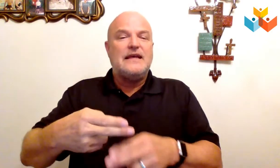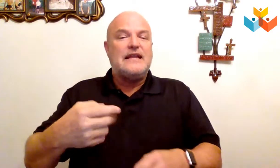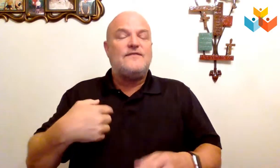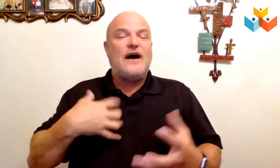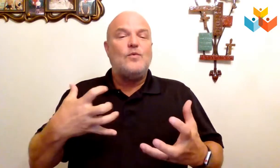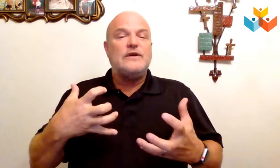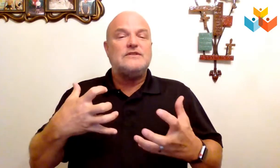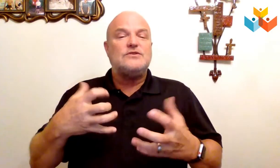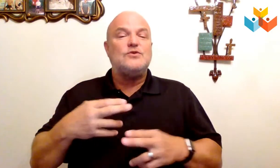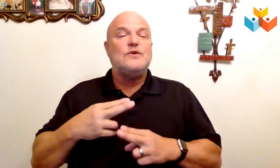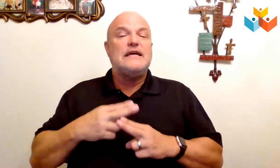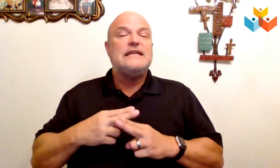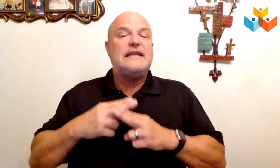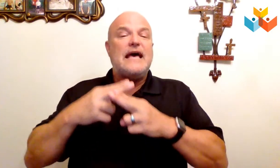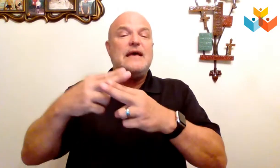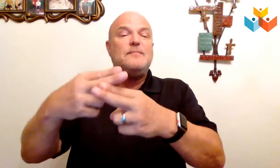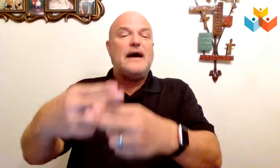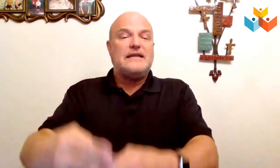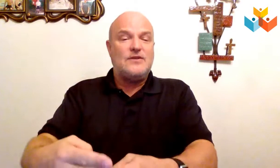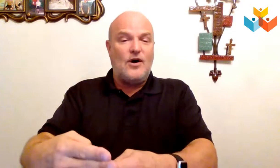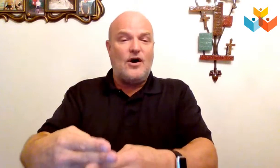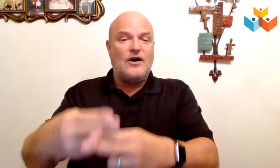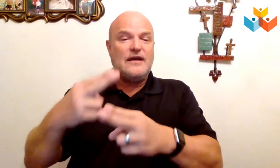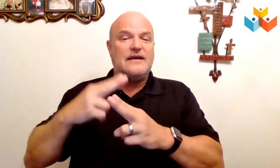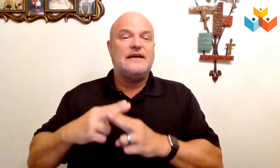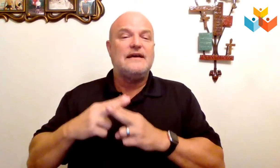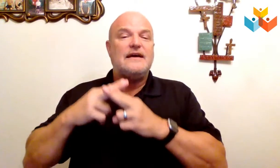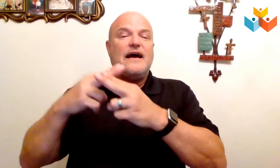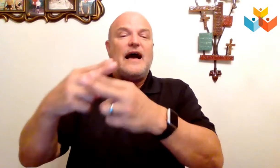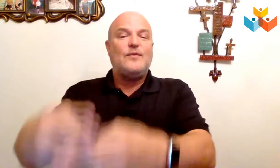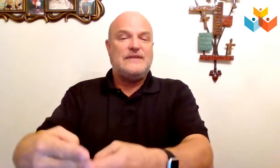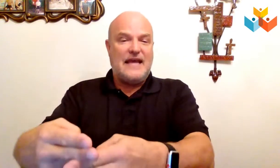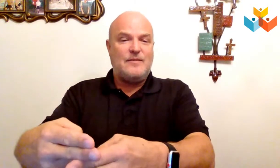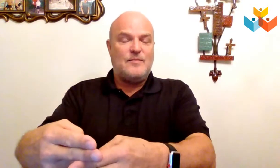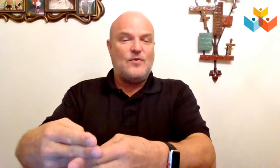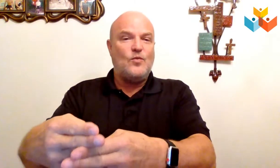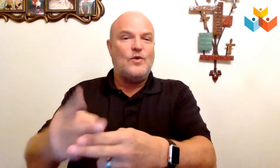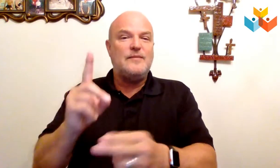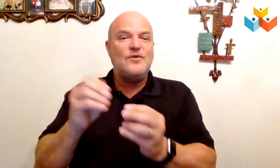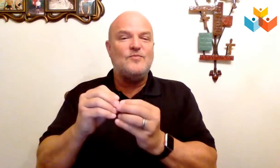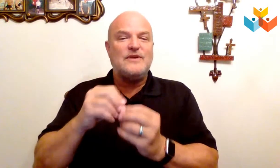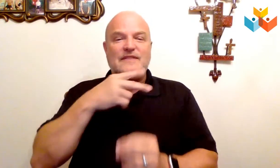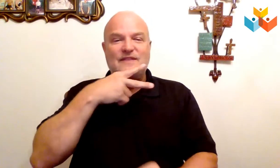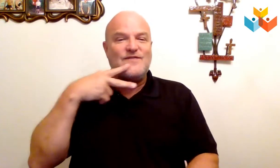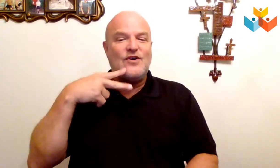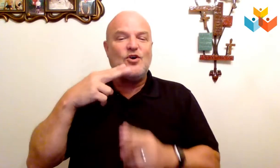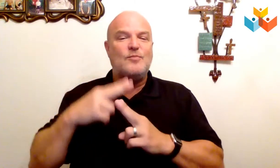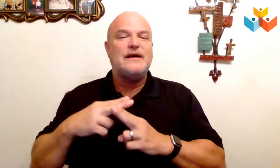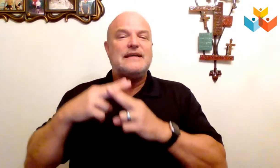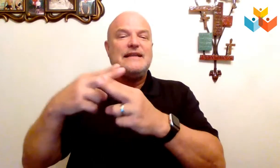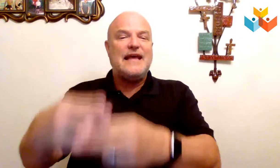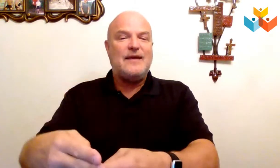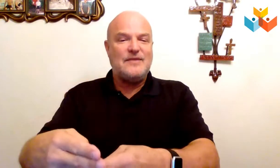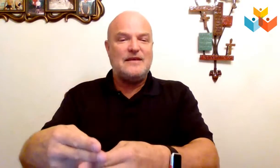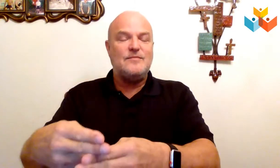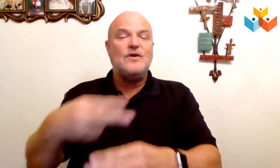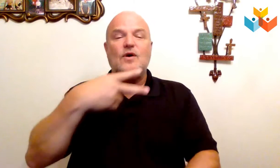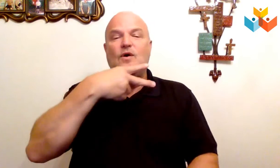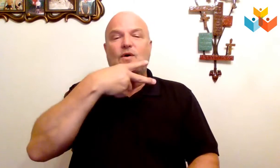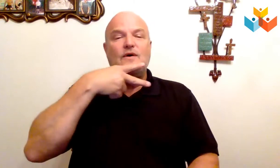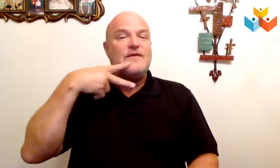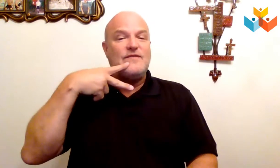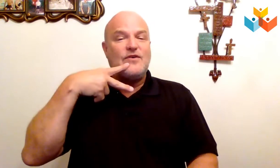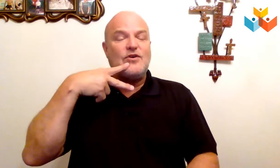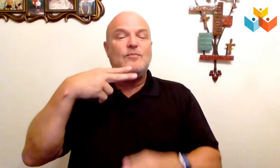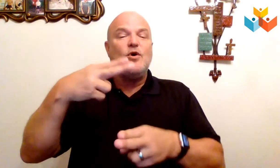noun. Name. Now, if I wanted to name my dog, I would name them. One movement, the